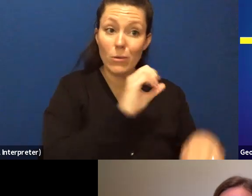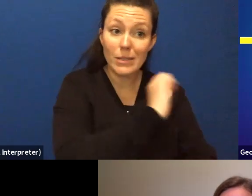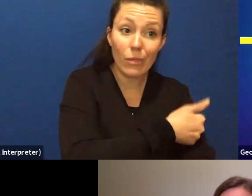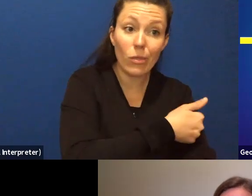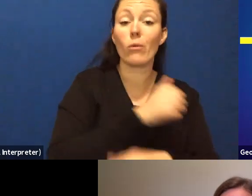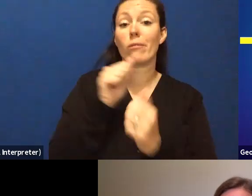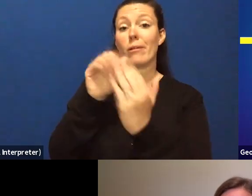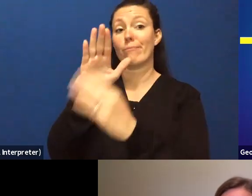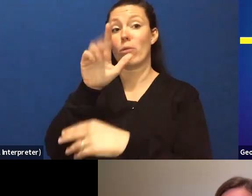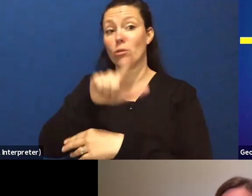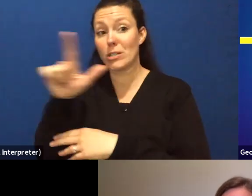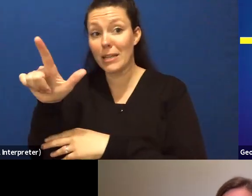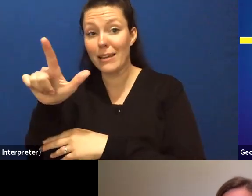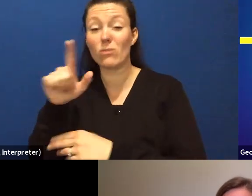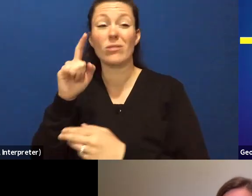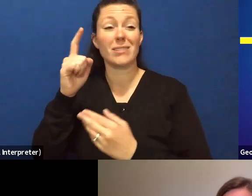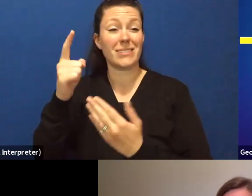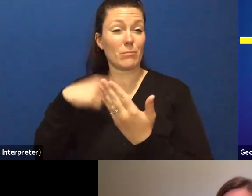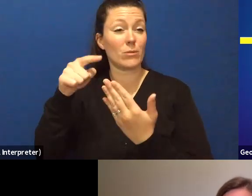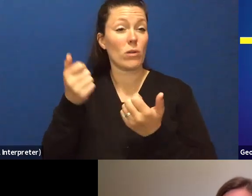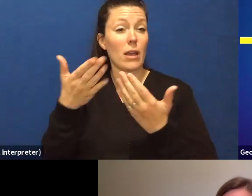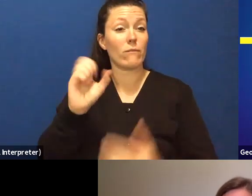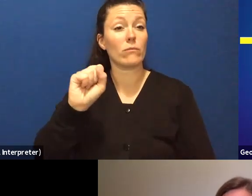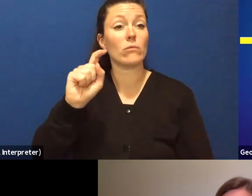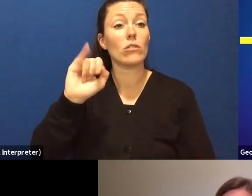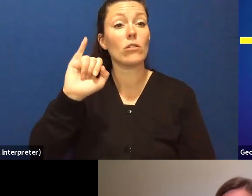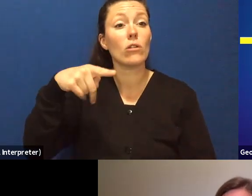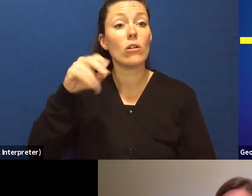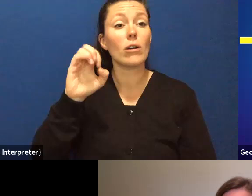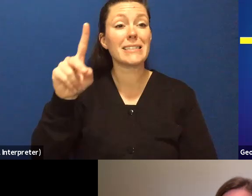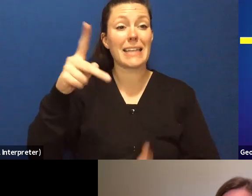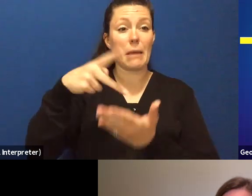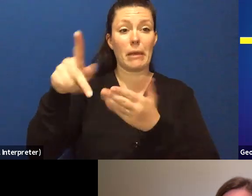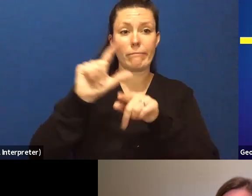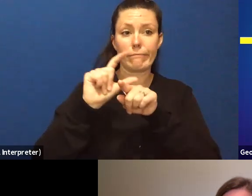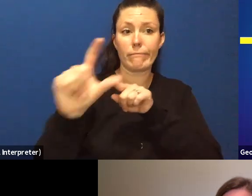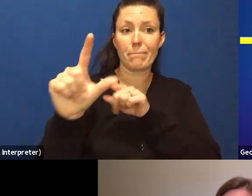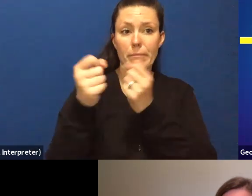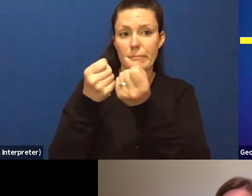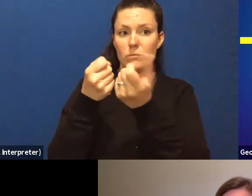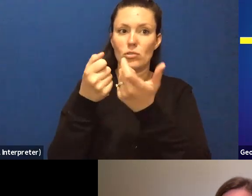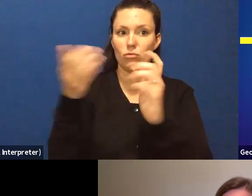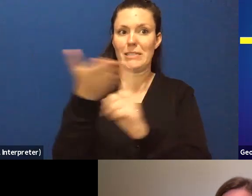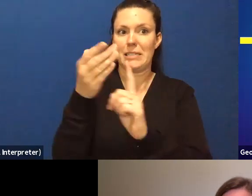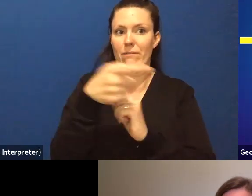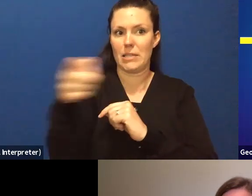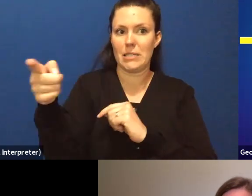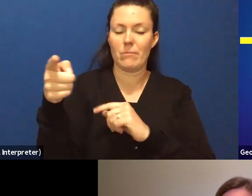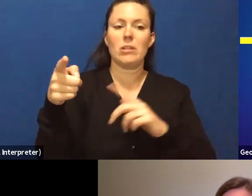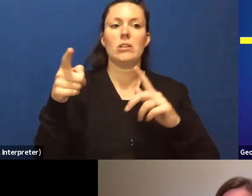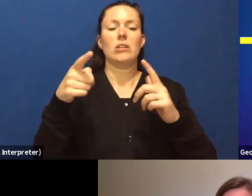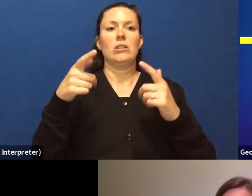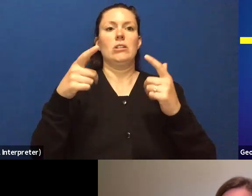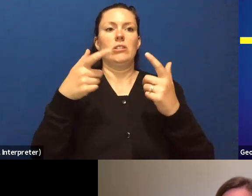kind of a landlord incentive with them? What is it that we need to do to bring more of them to the table? And just working with our local